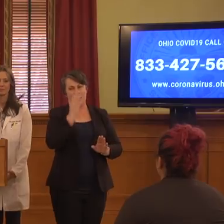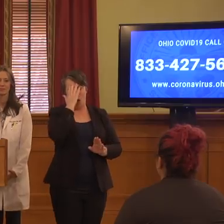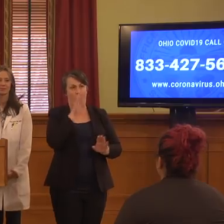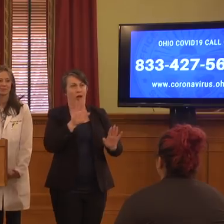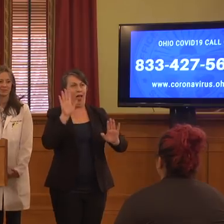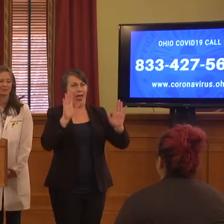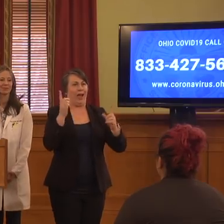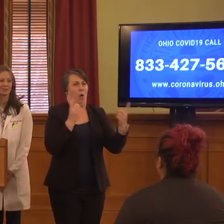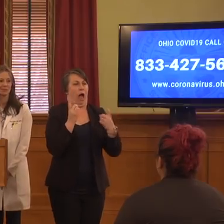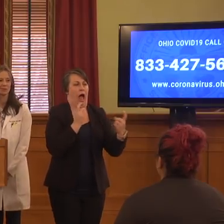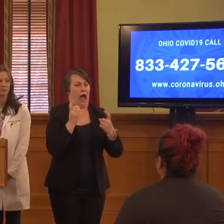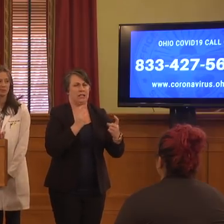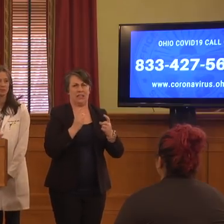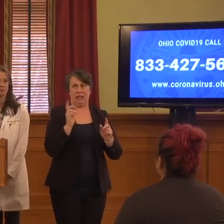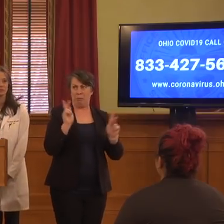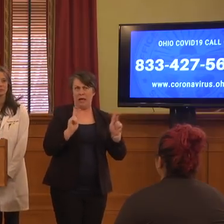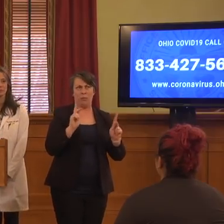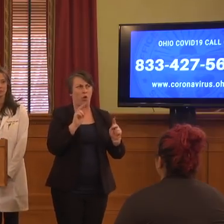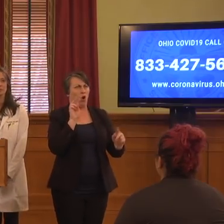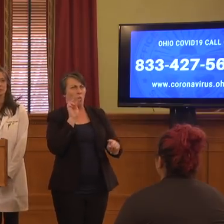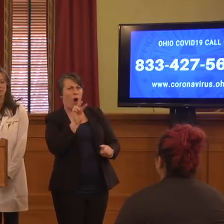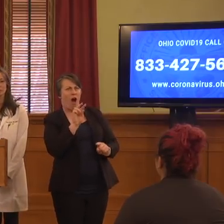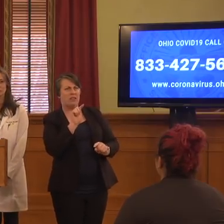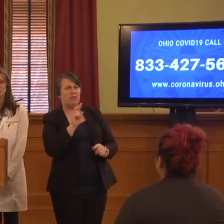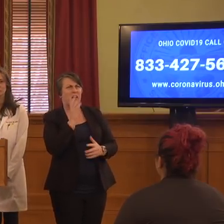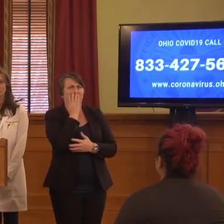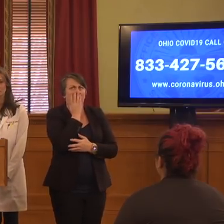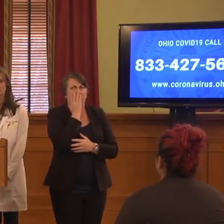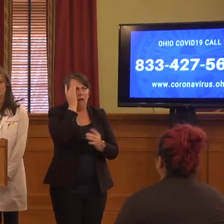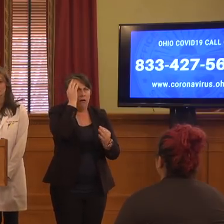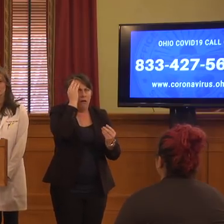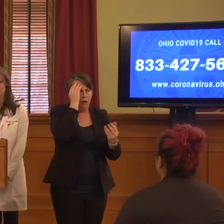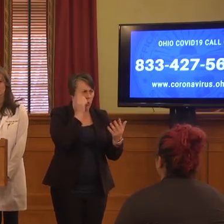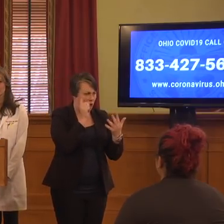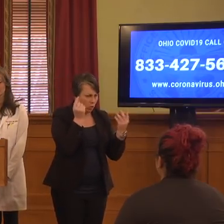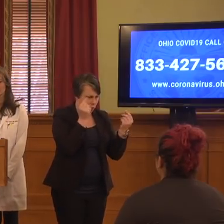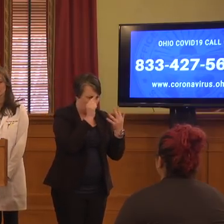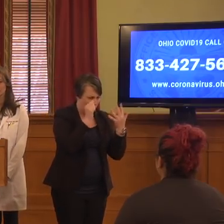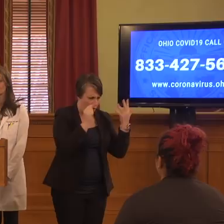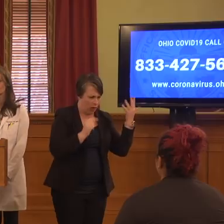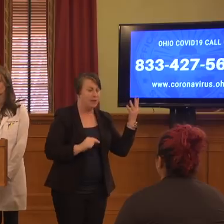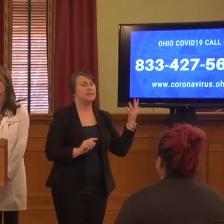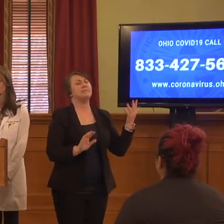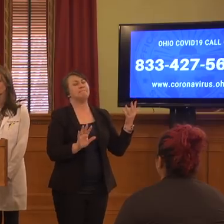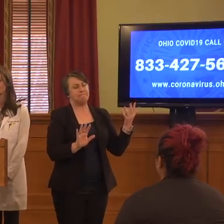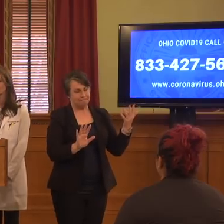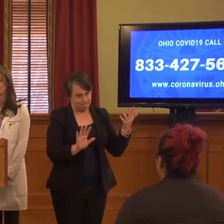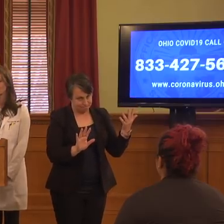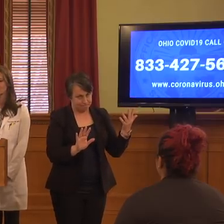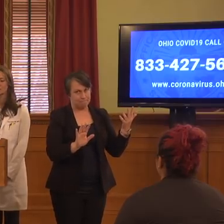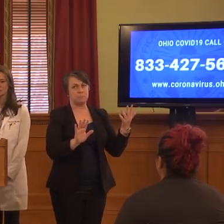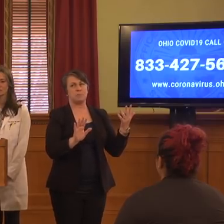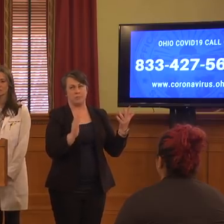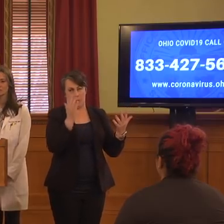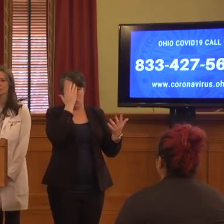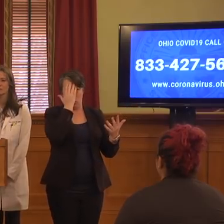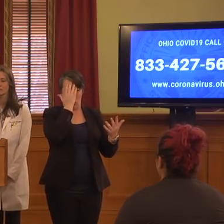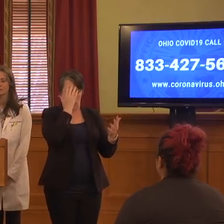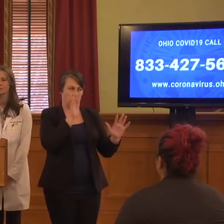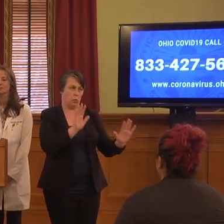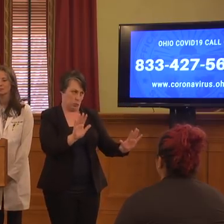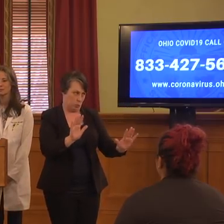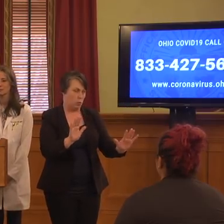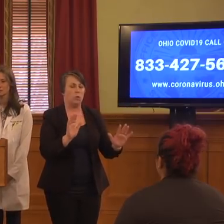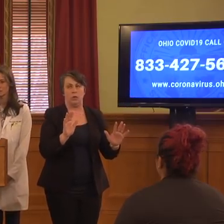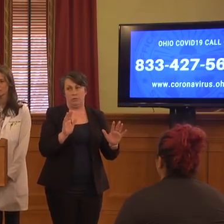that people who are watching this on TV are asking, but what I would just say to them is, we're going to try to use common sense